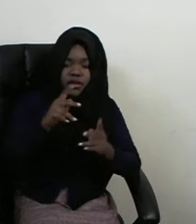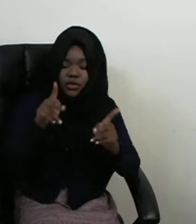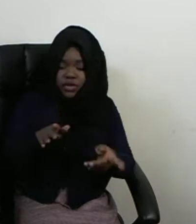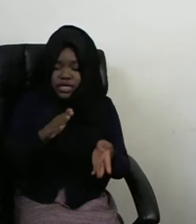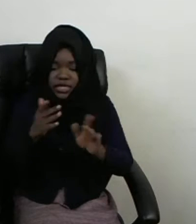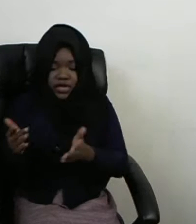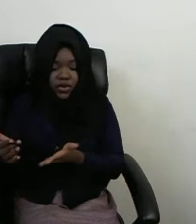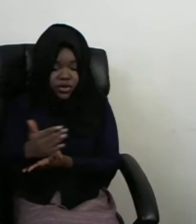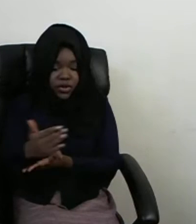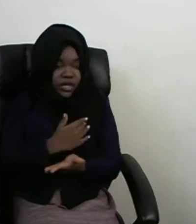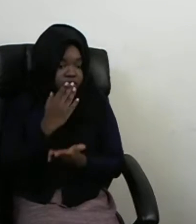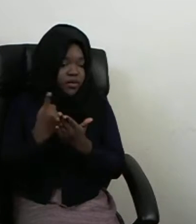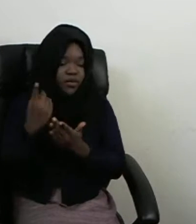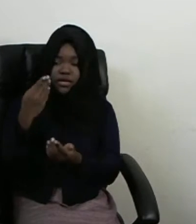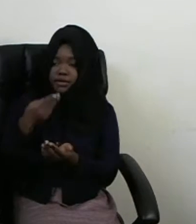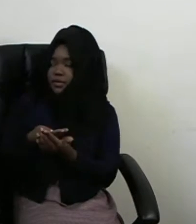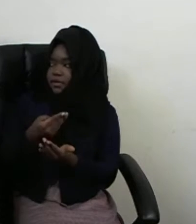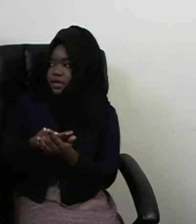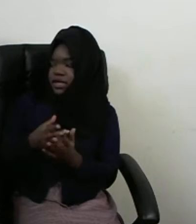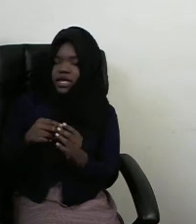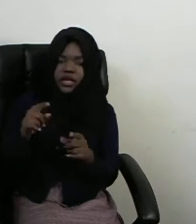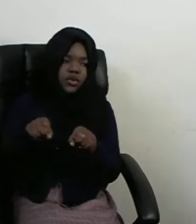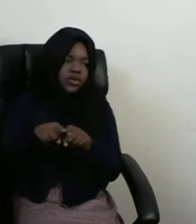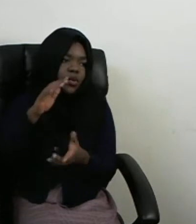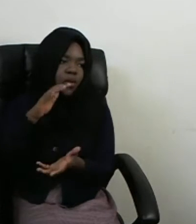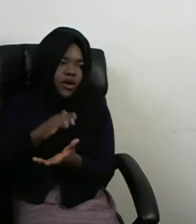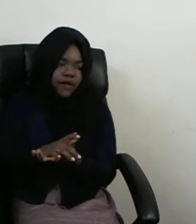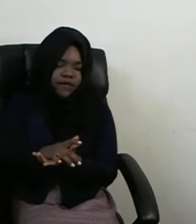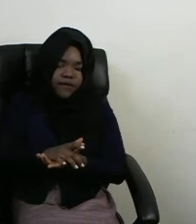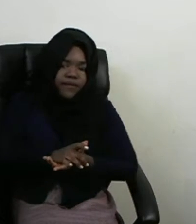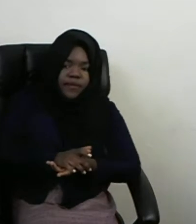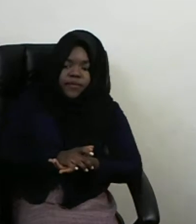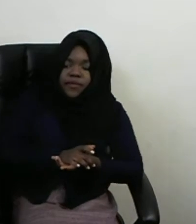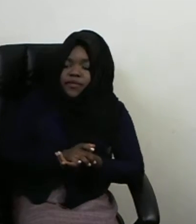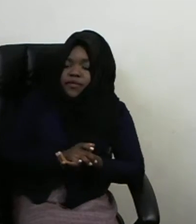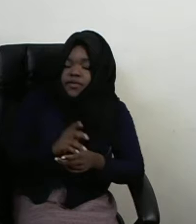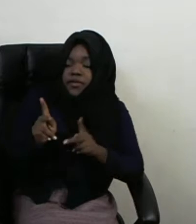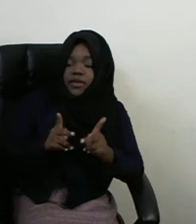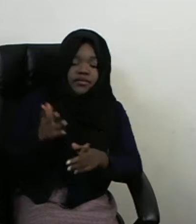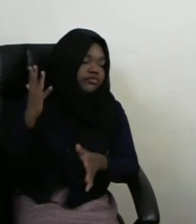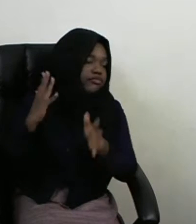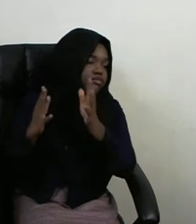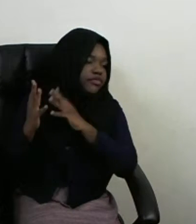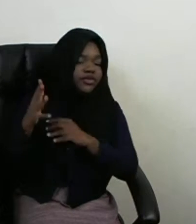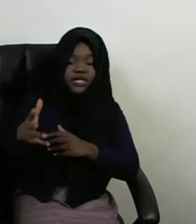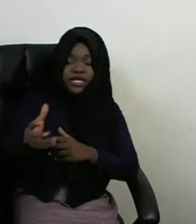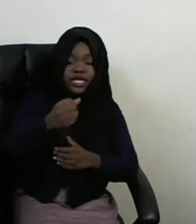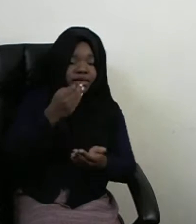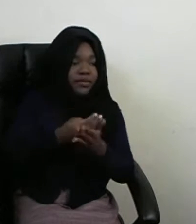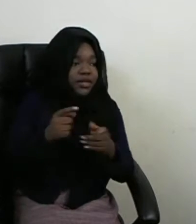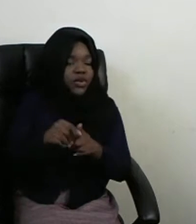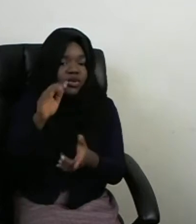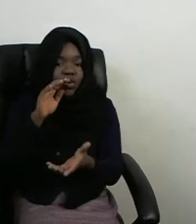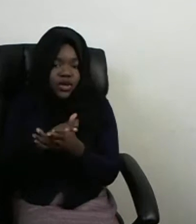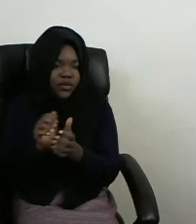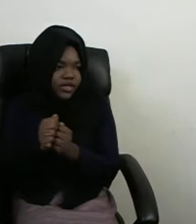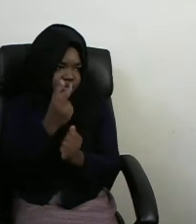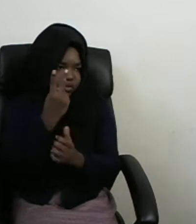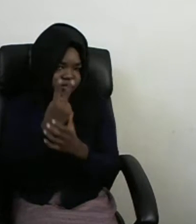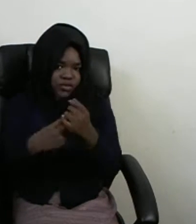somebody's money and wife. People used to take the money and the wife